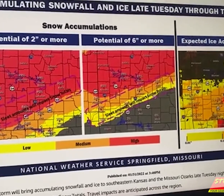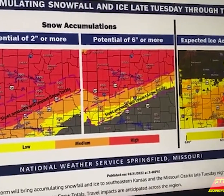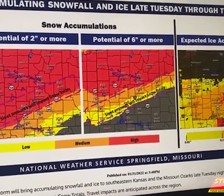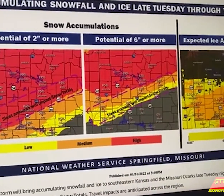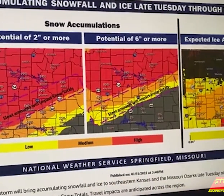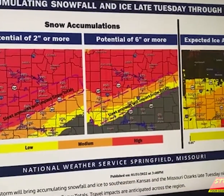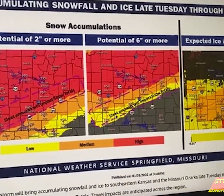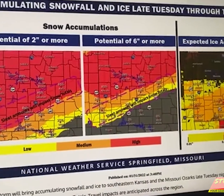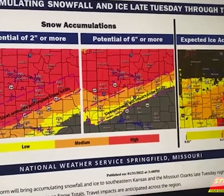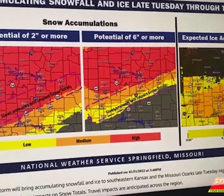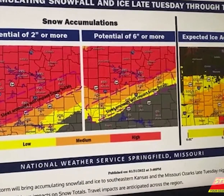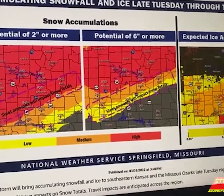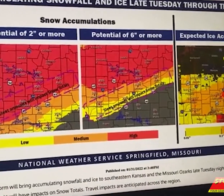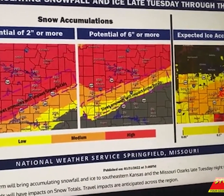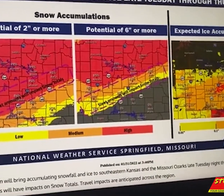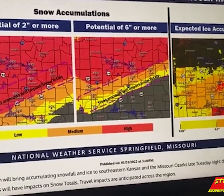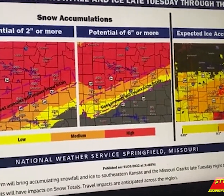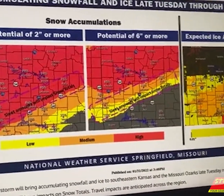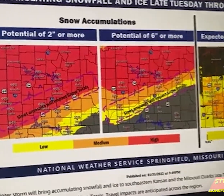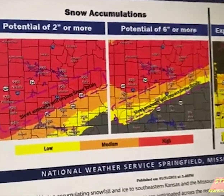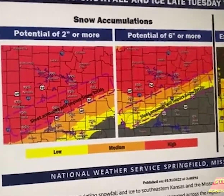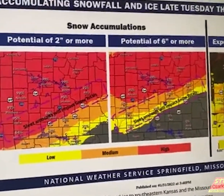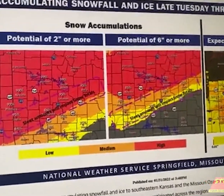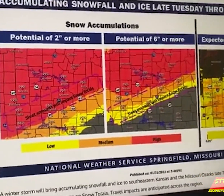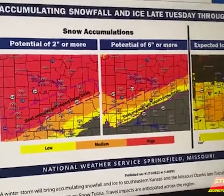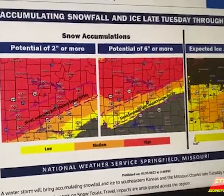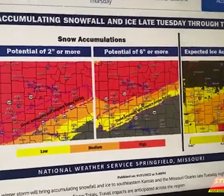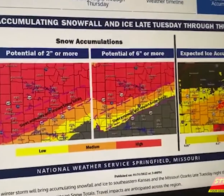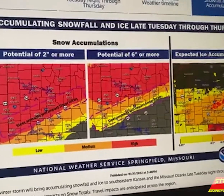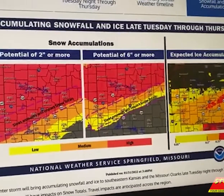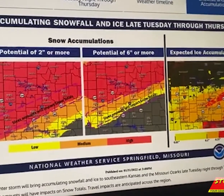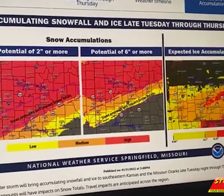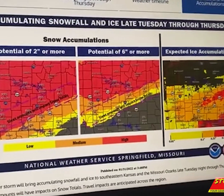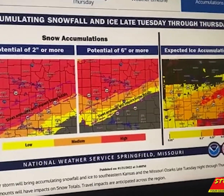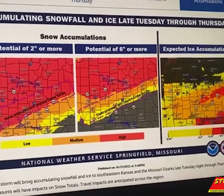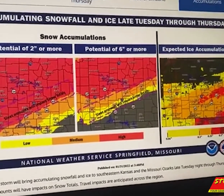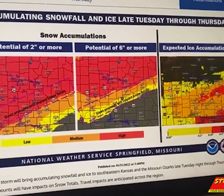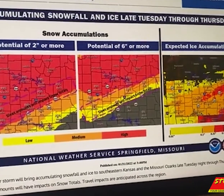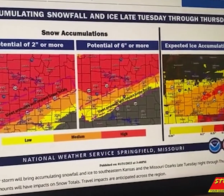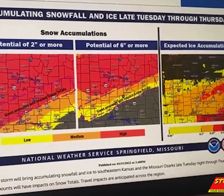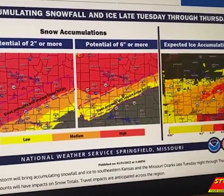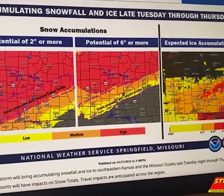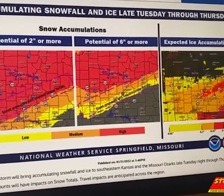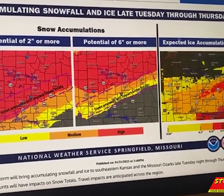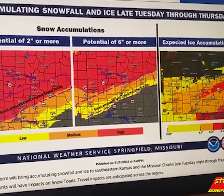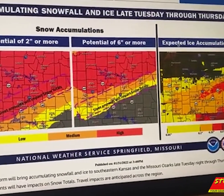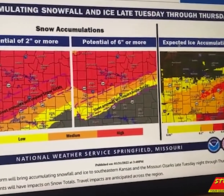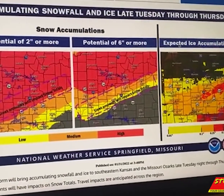So any sleet is going to mitigate snow totals. So that's why it's so unusual. Now right here, I want you to notice this. This is